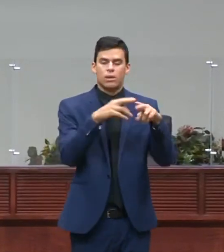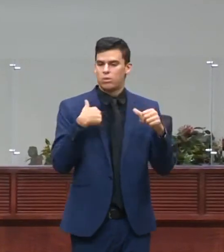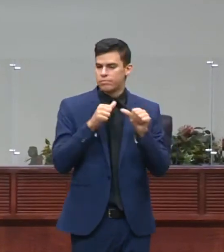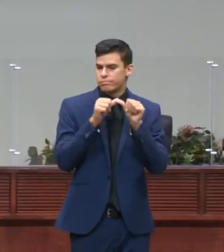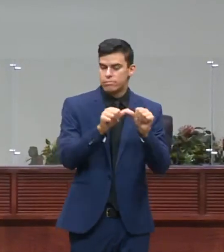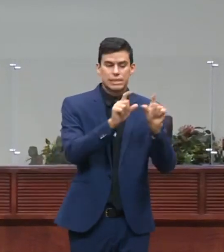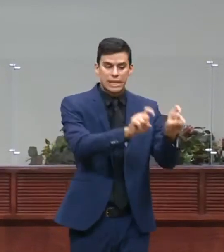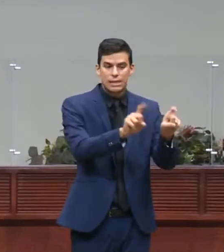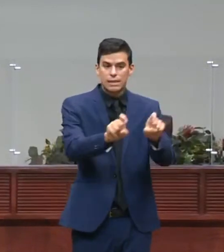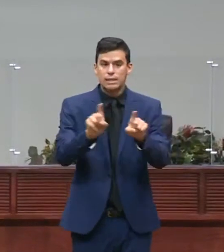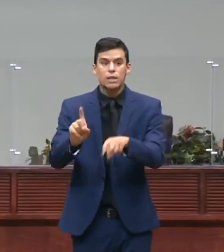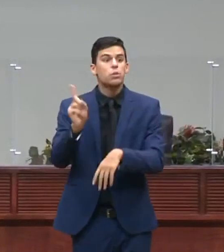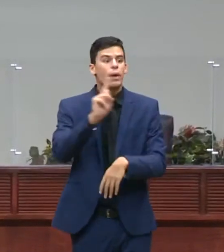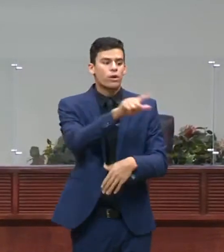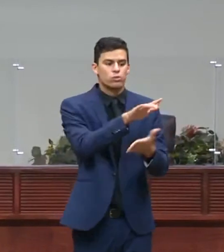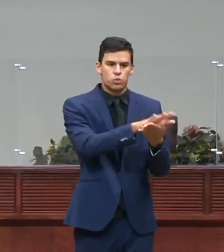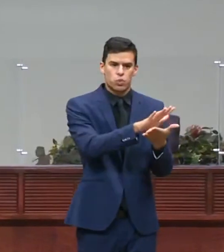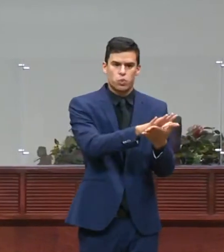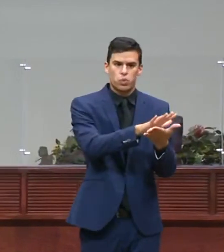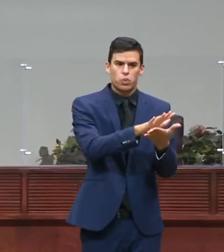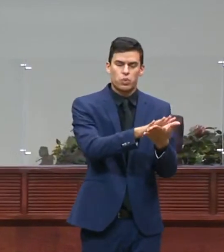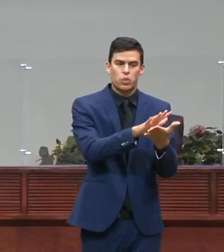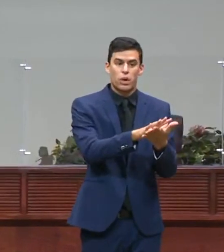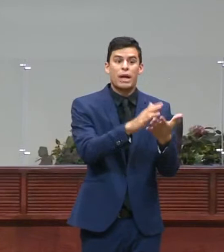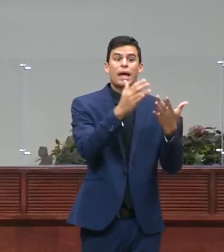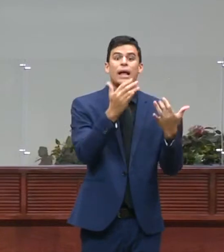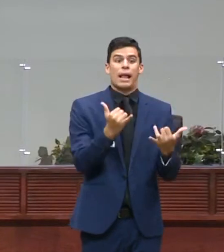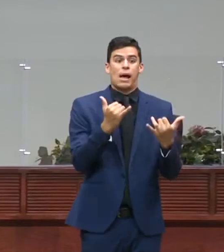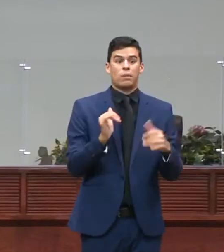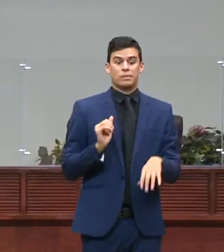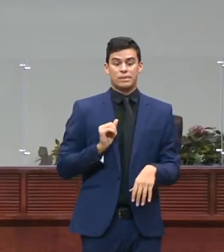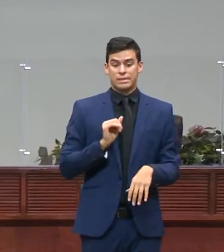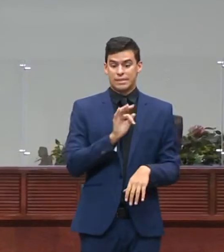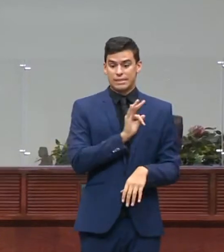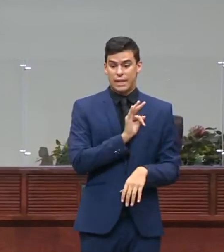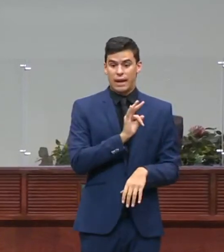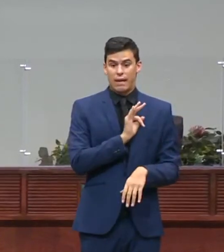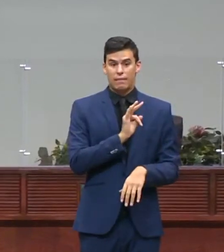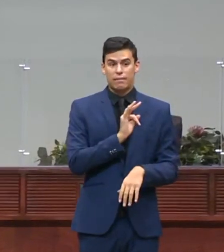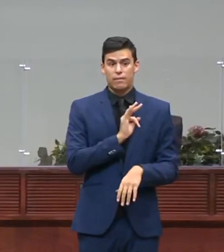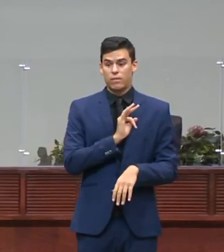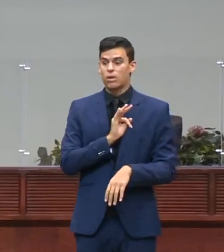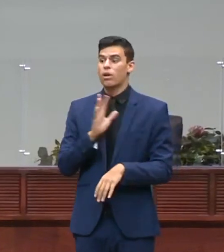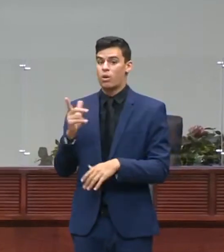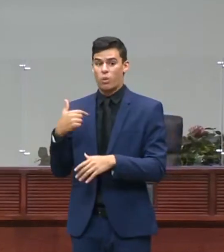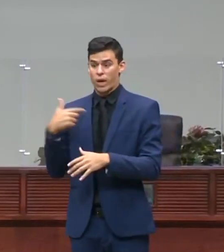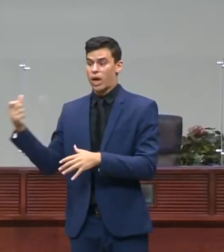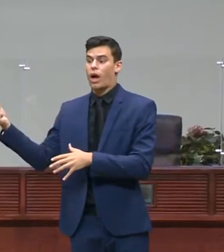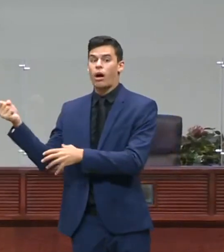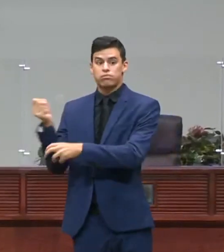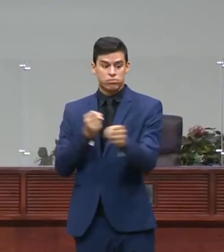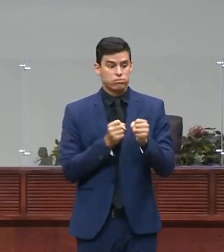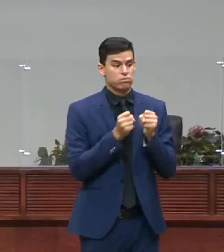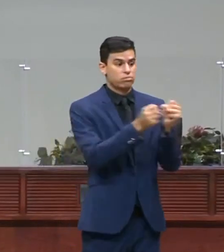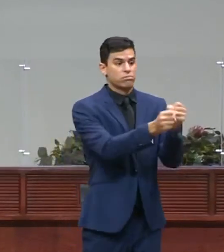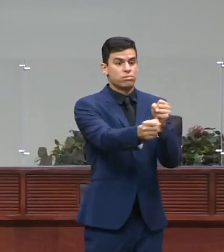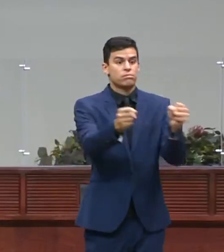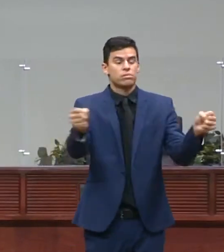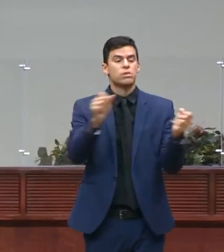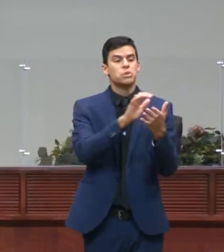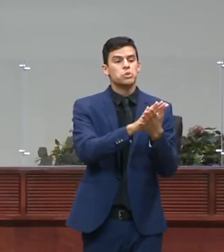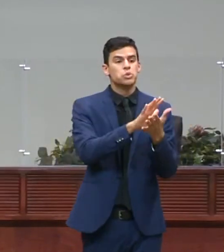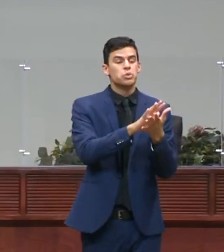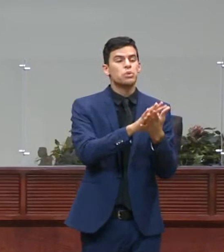schools, we have reallocated staff from the strike team into the schools. But we also have worked